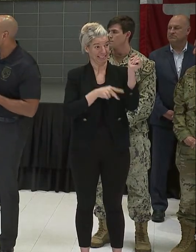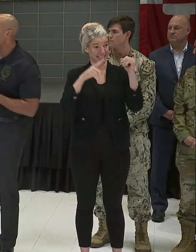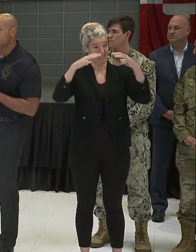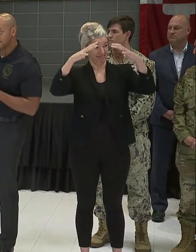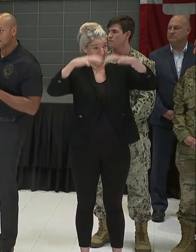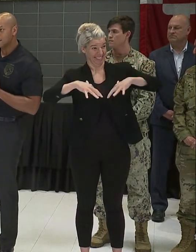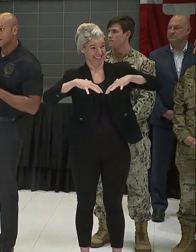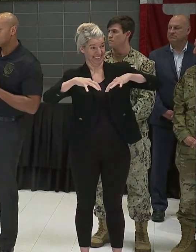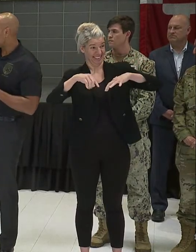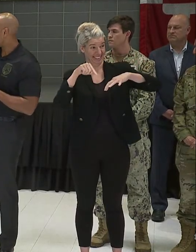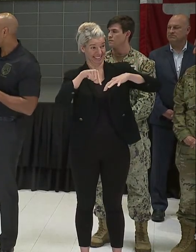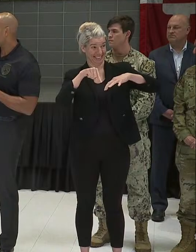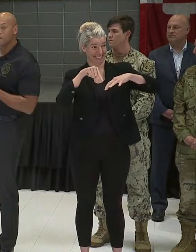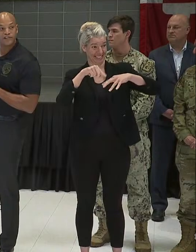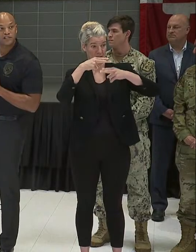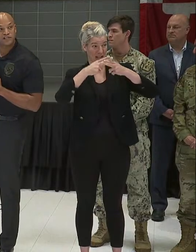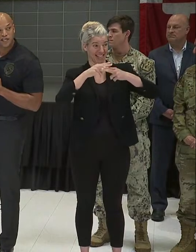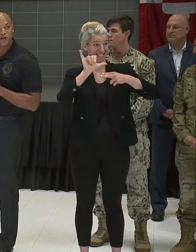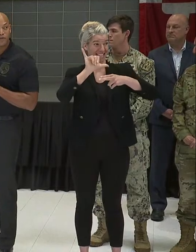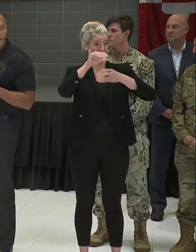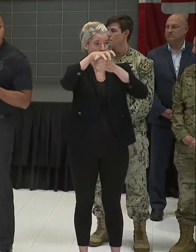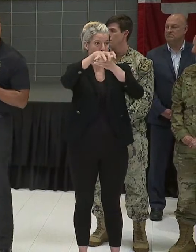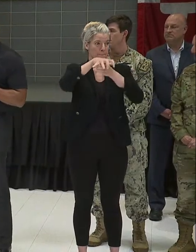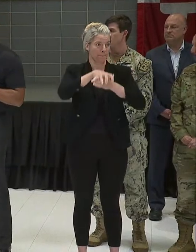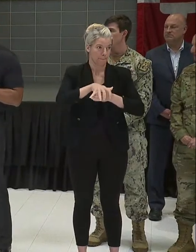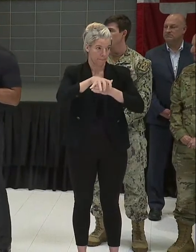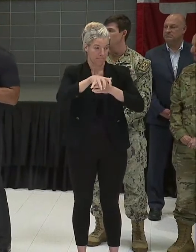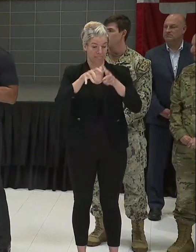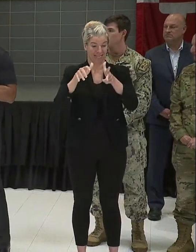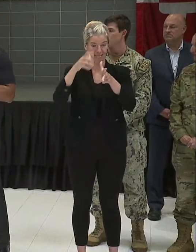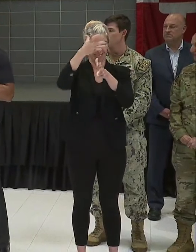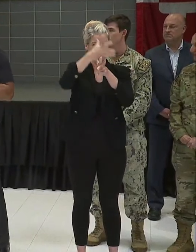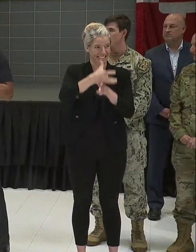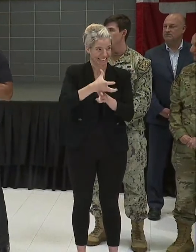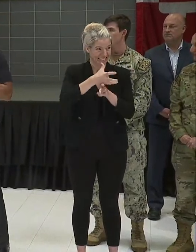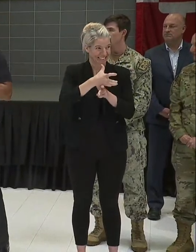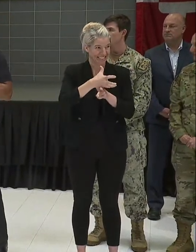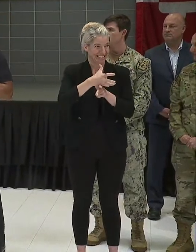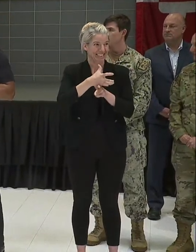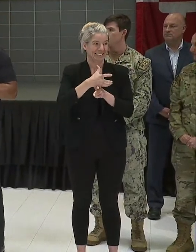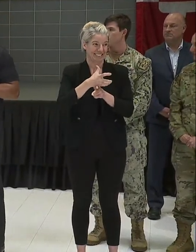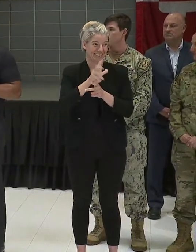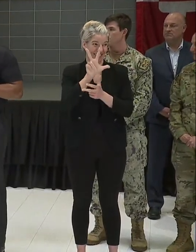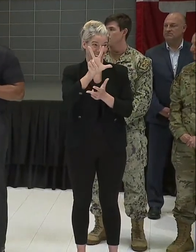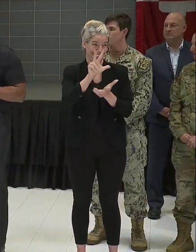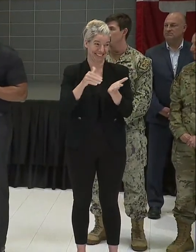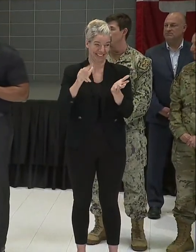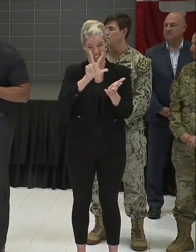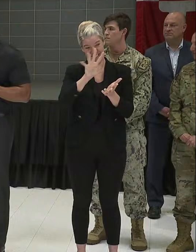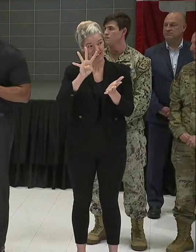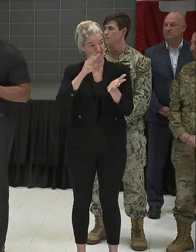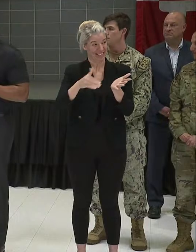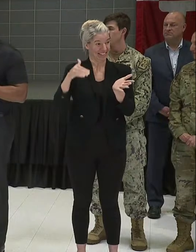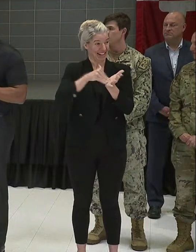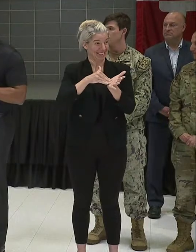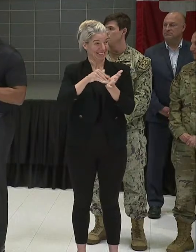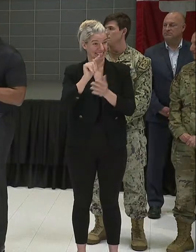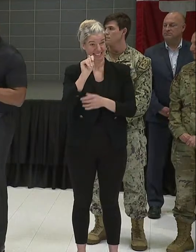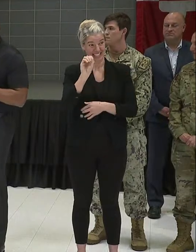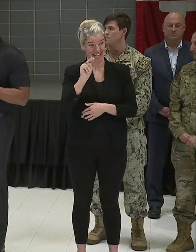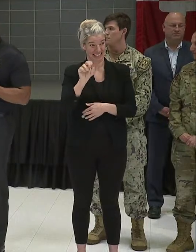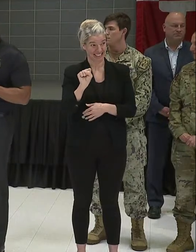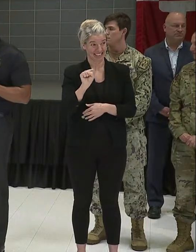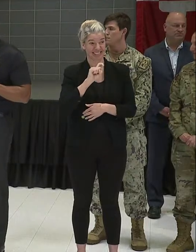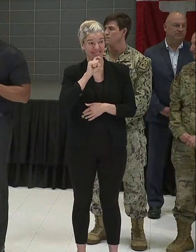the amount of weight that is sitting on the vessel, that is 3,000 to 4,000 tons of steel that is sitting